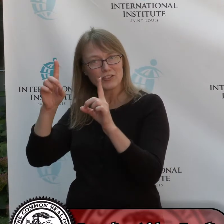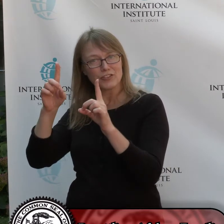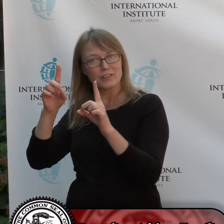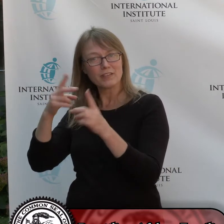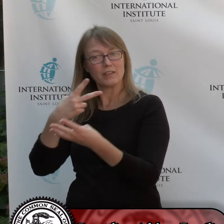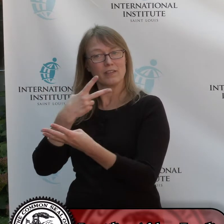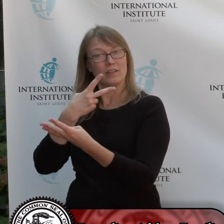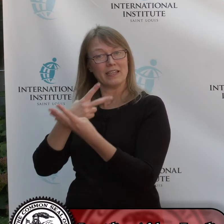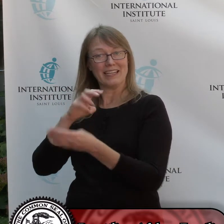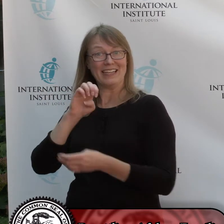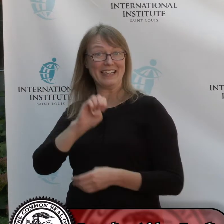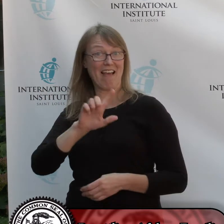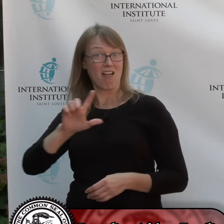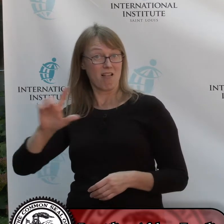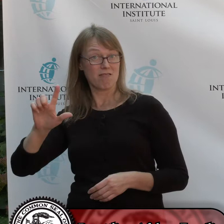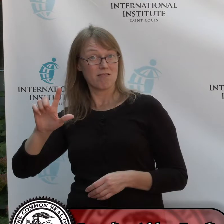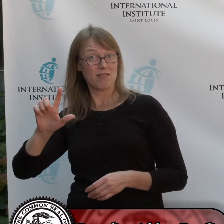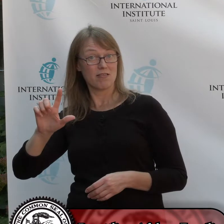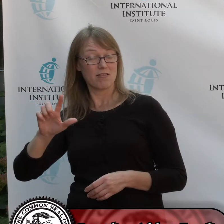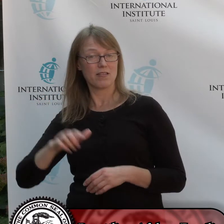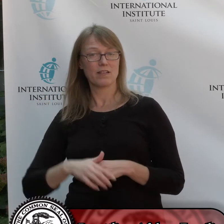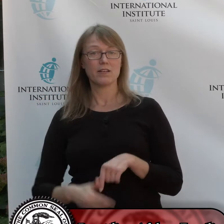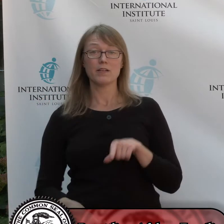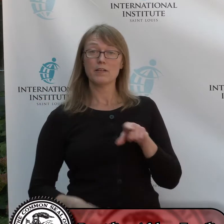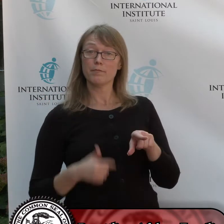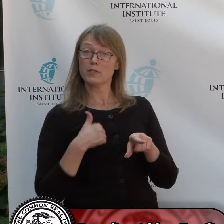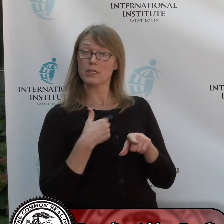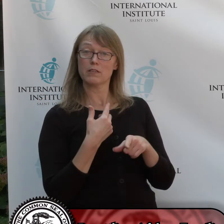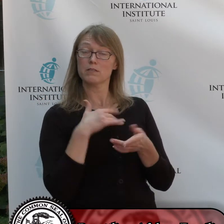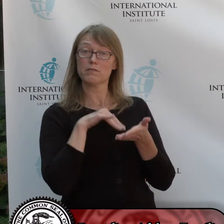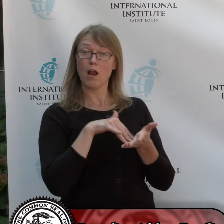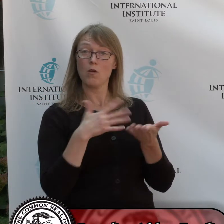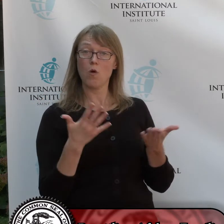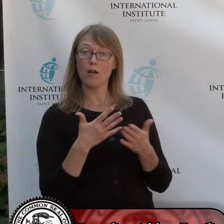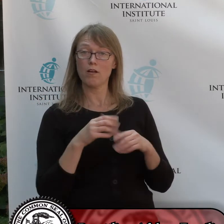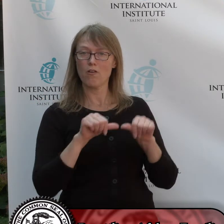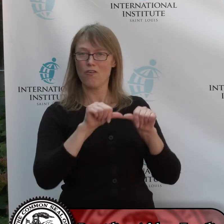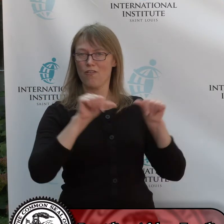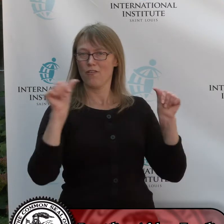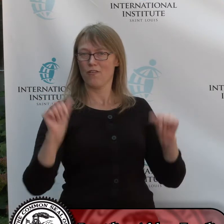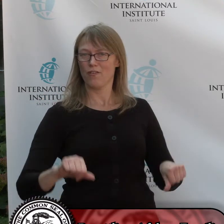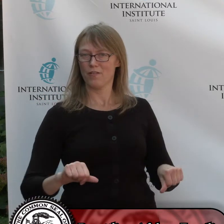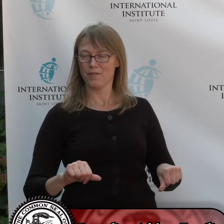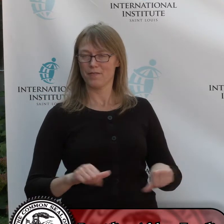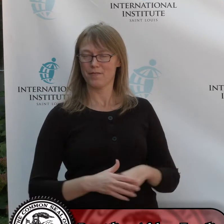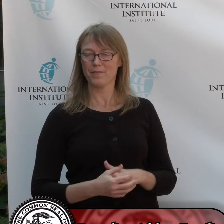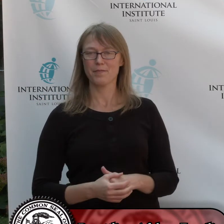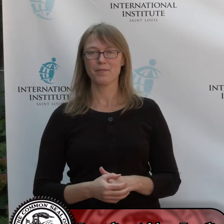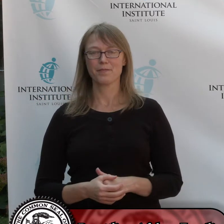the ELL, and I went to get my master's degree in architecture.